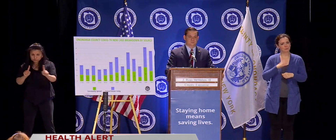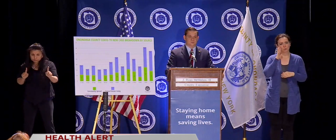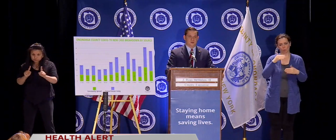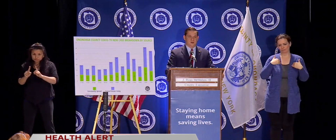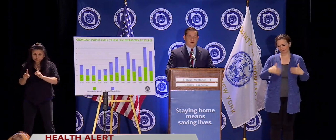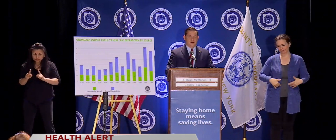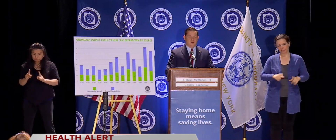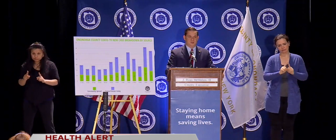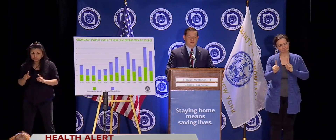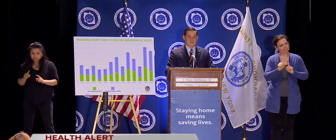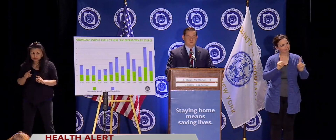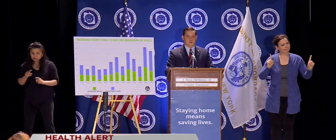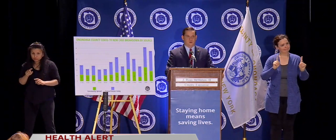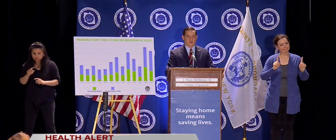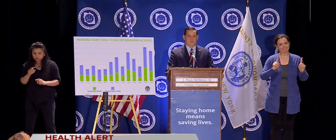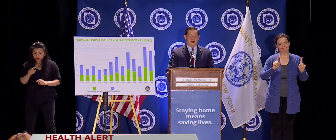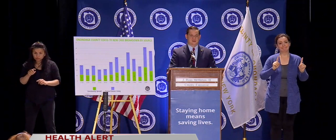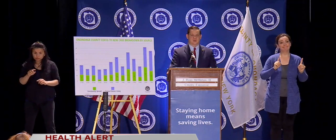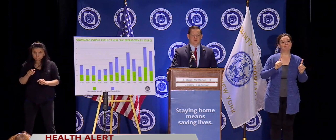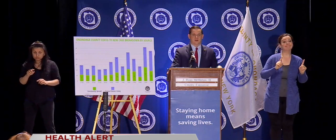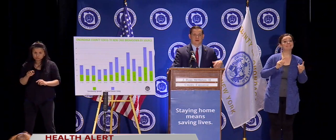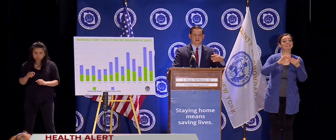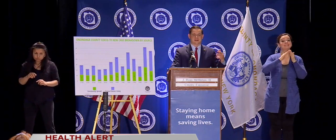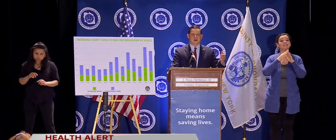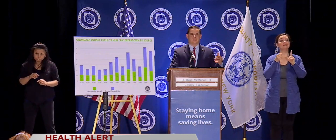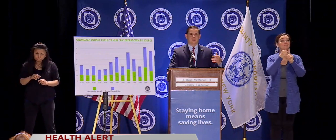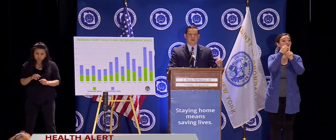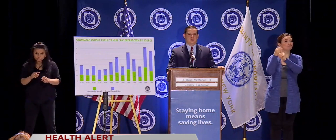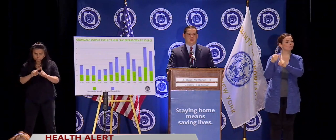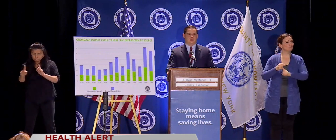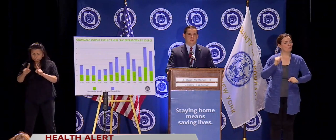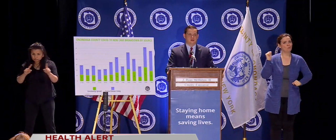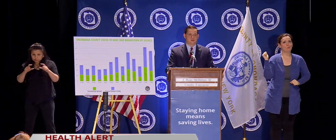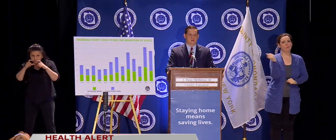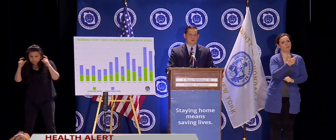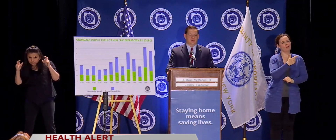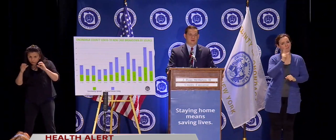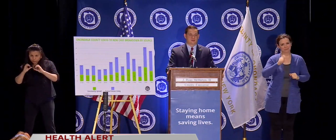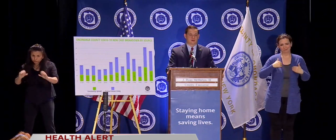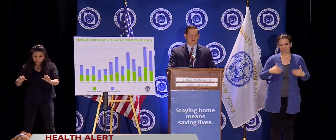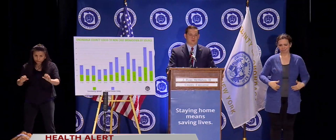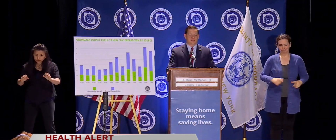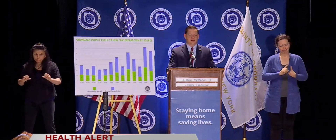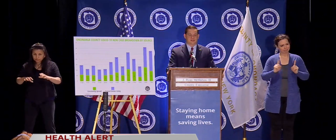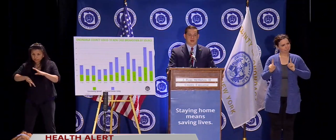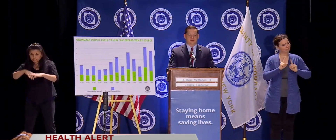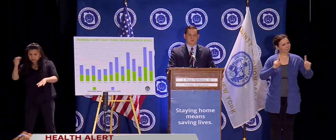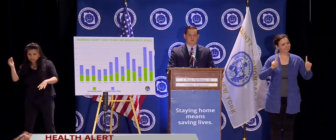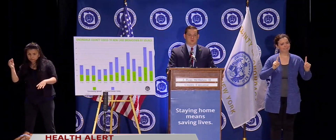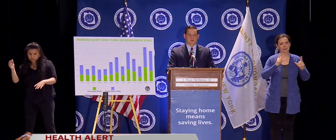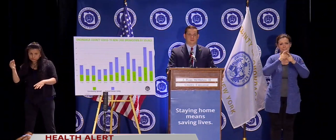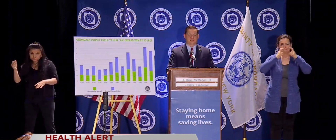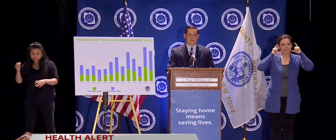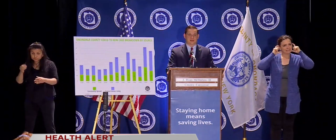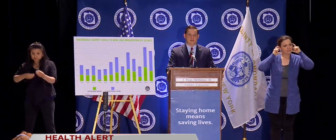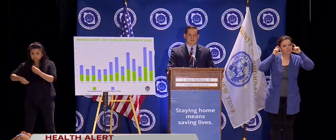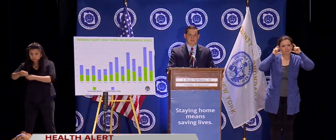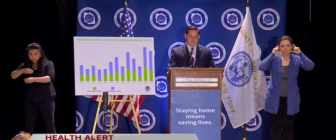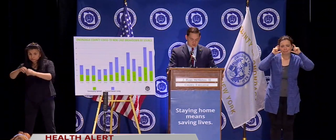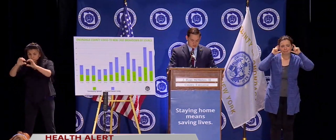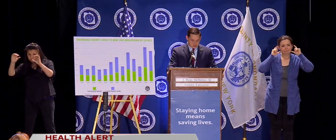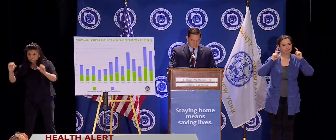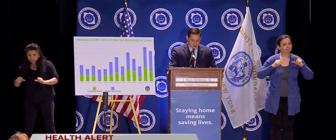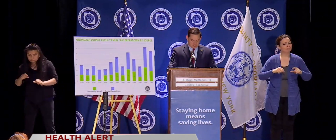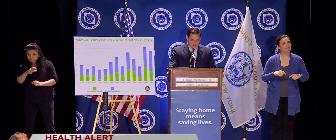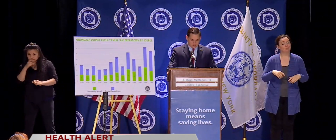feet, within 6 feet, wearing a mask out into certainly retail establishments where we've seen